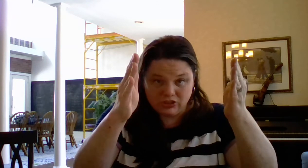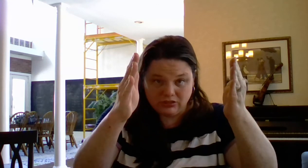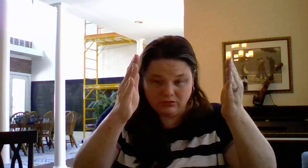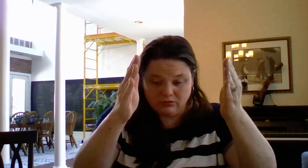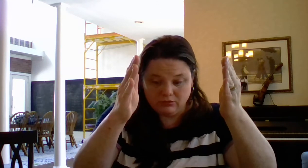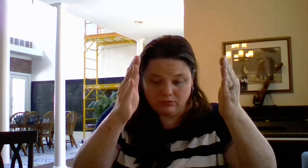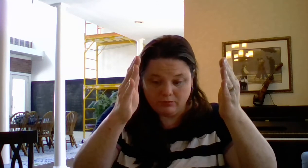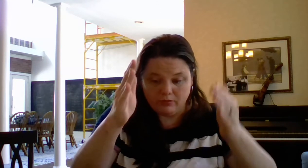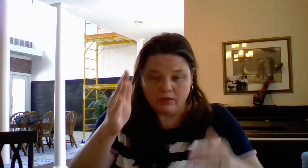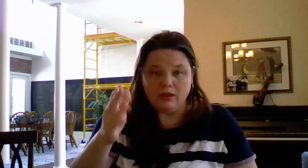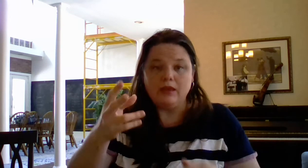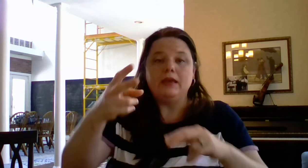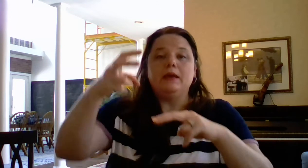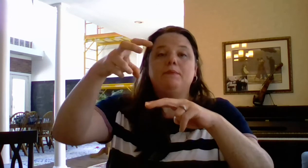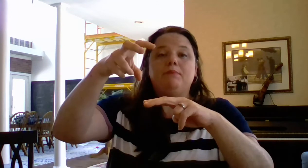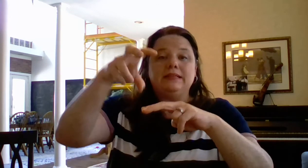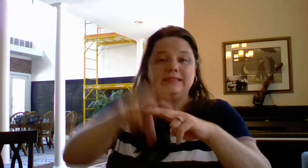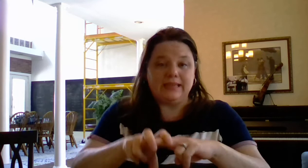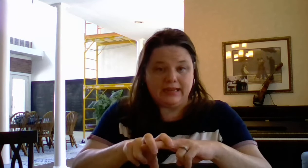attention, be seated,